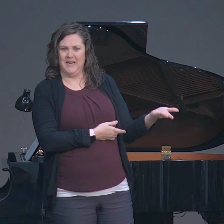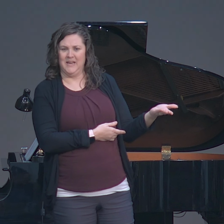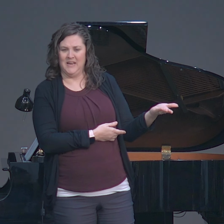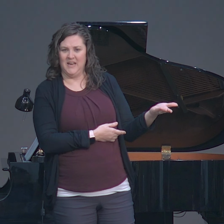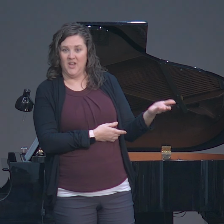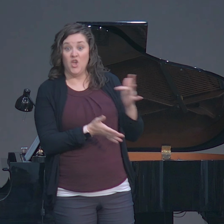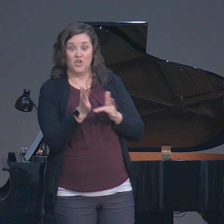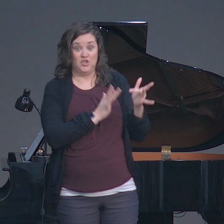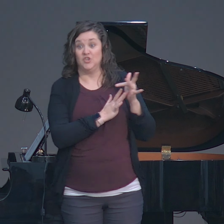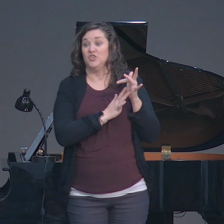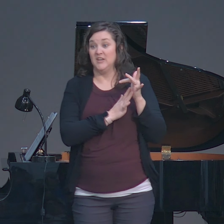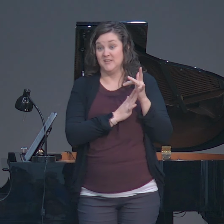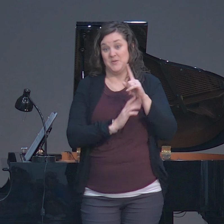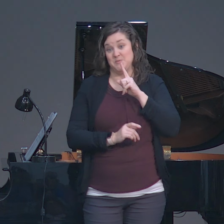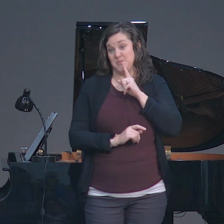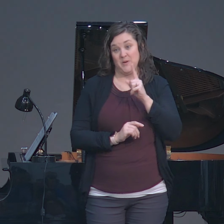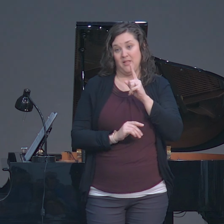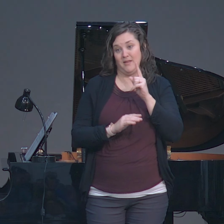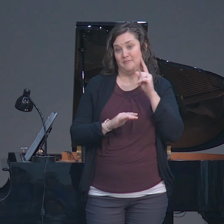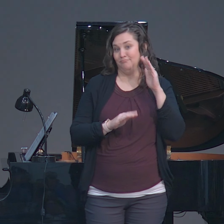Jesus had exceeded